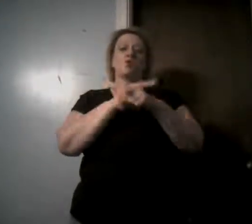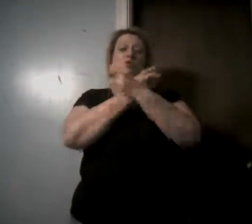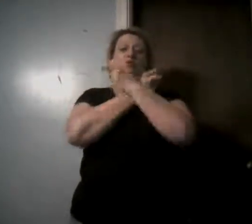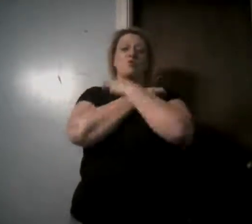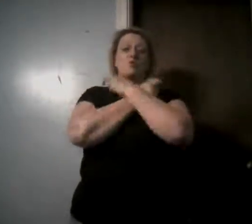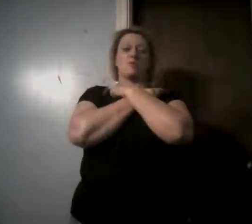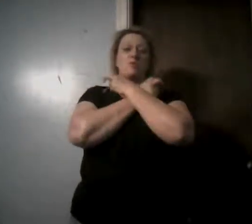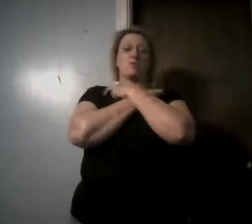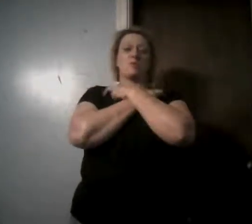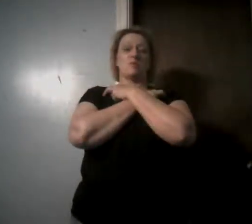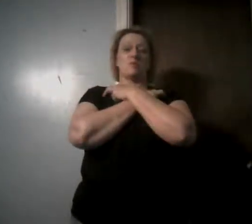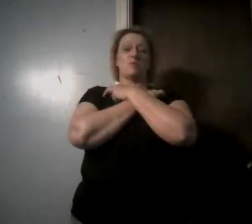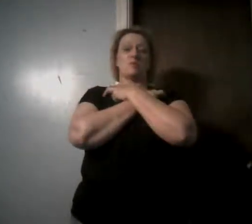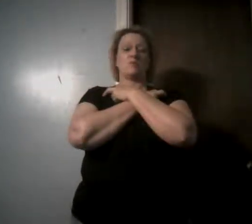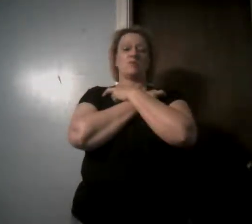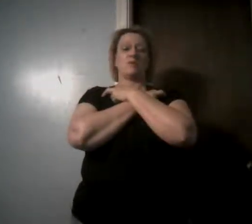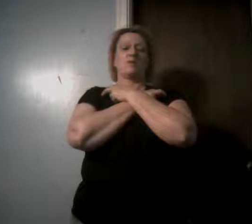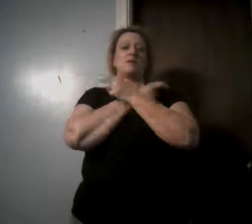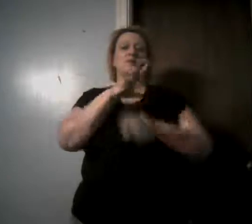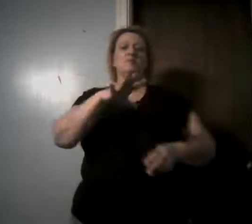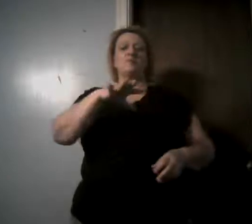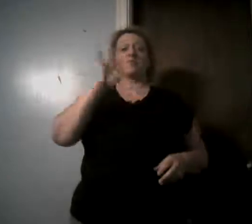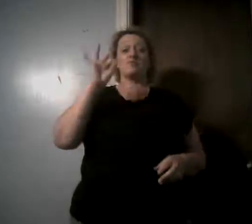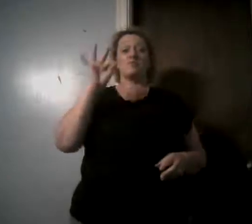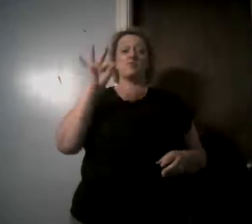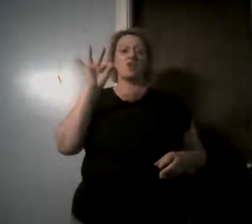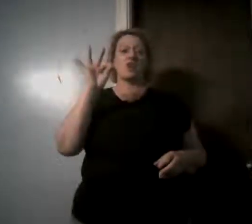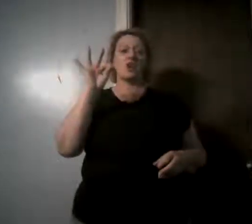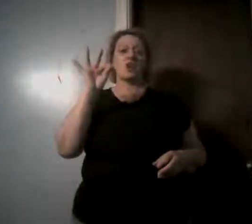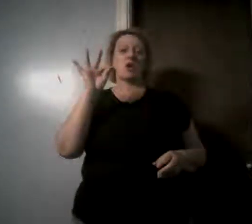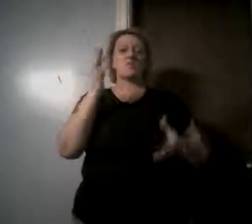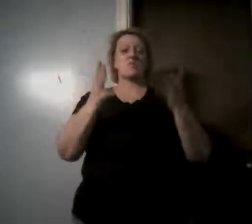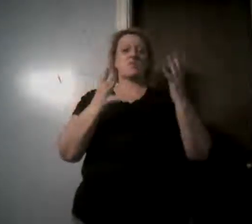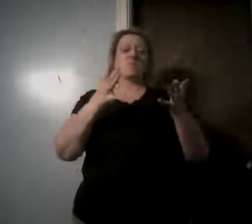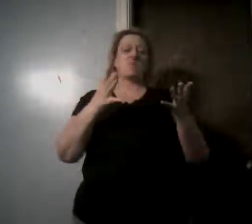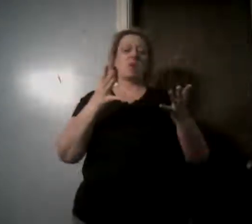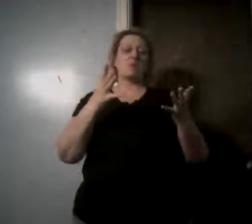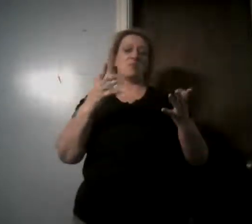Bone spurs can be found on the spine, shoulders, hands, hips, knees, and feet.